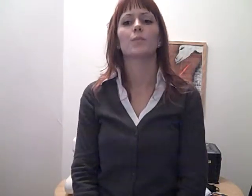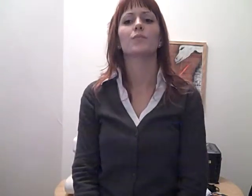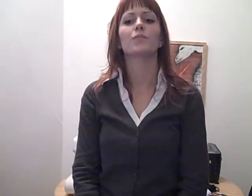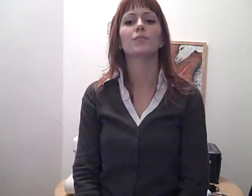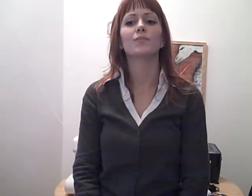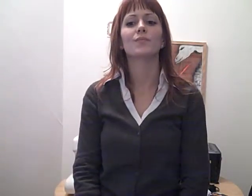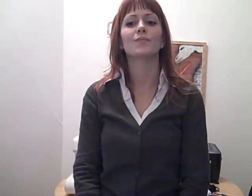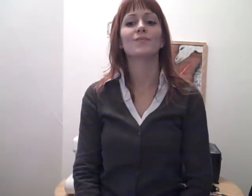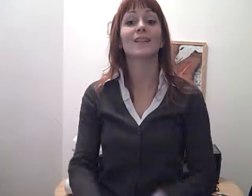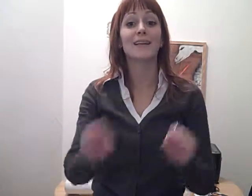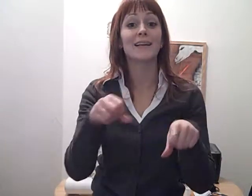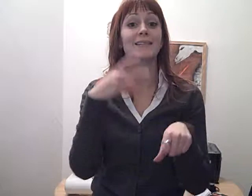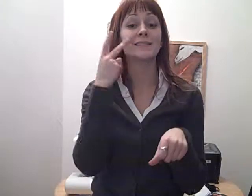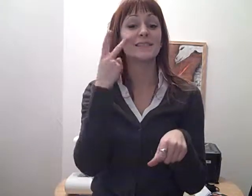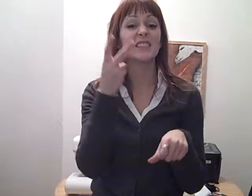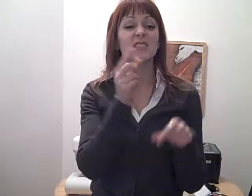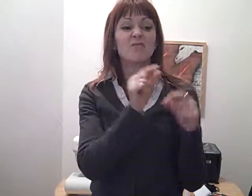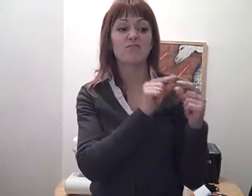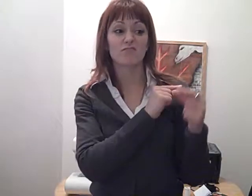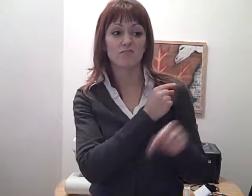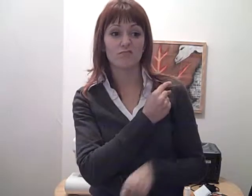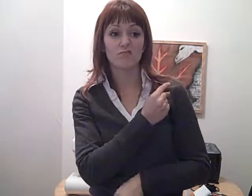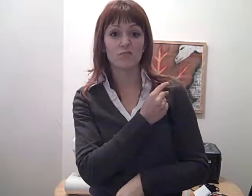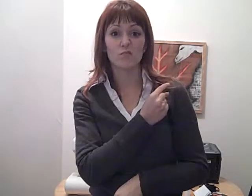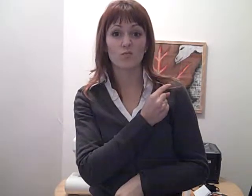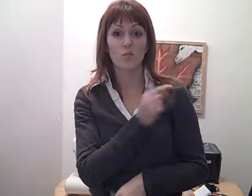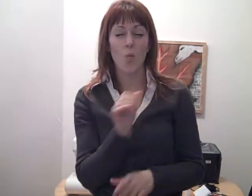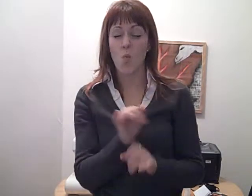a tiny film incredible clarity.